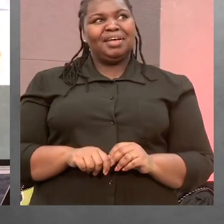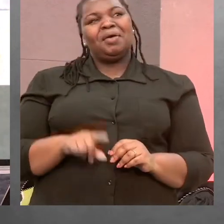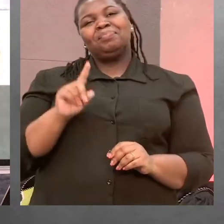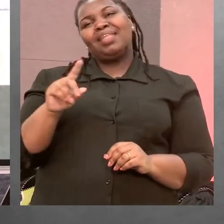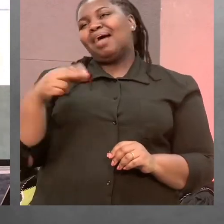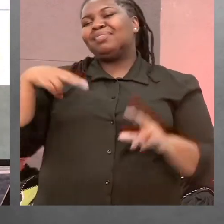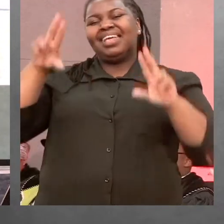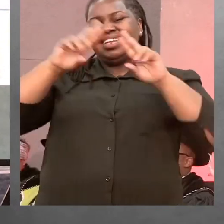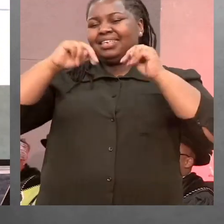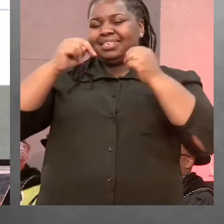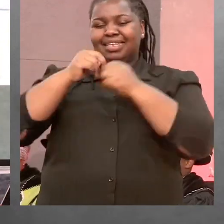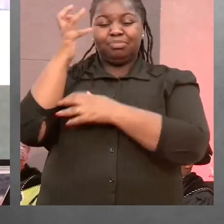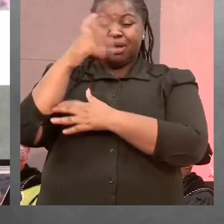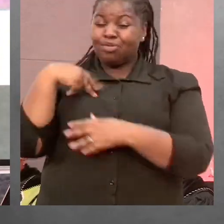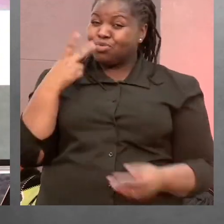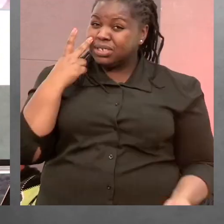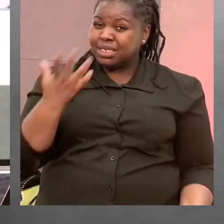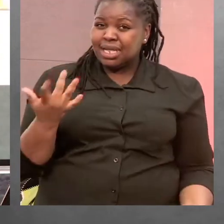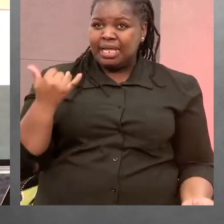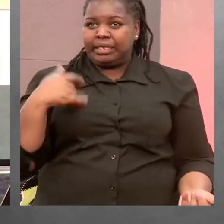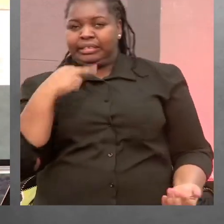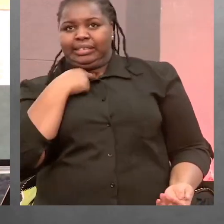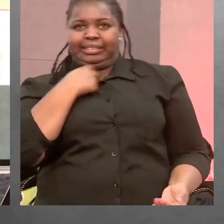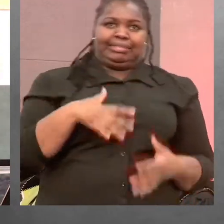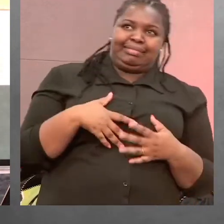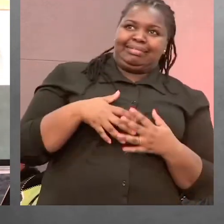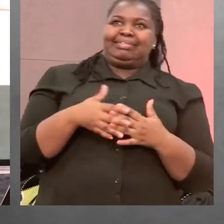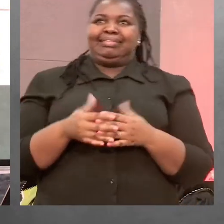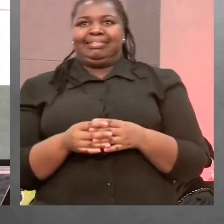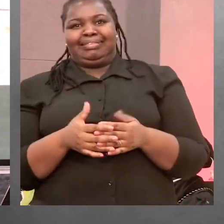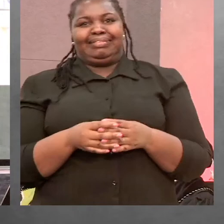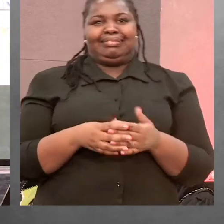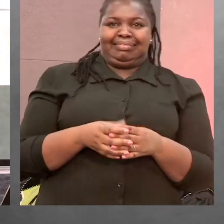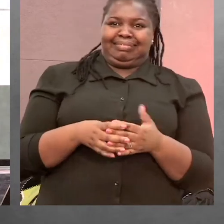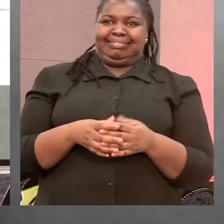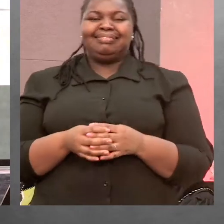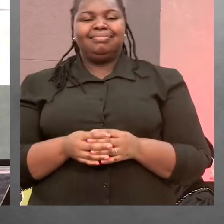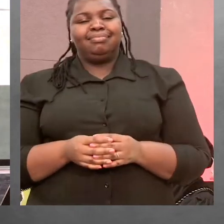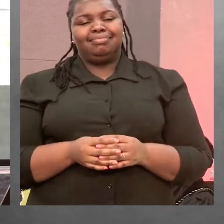speaker. Hey, you wanna pizza kid, then go and pizza kid.